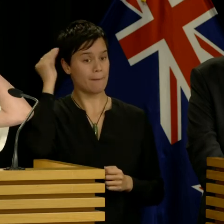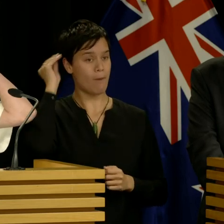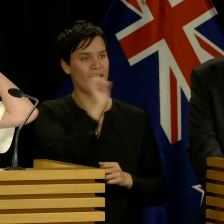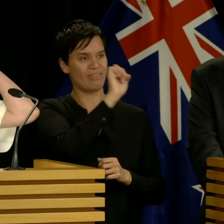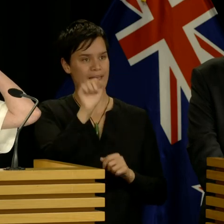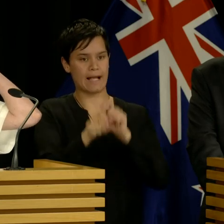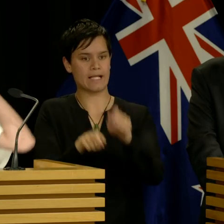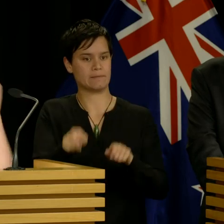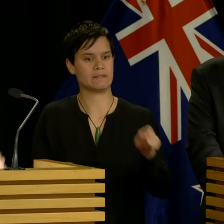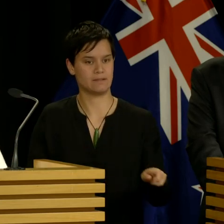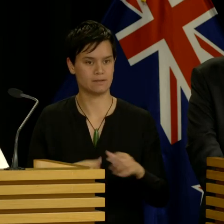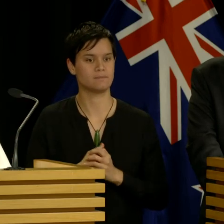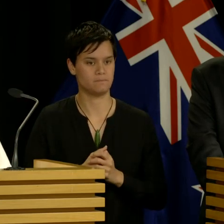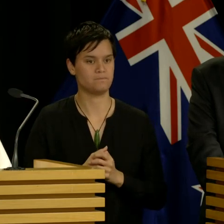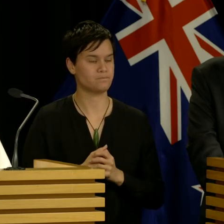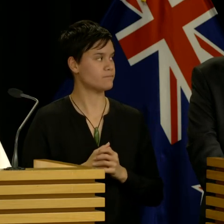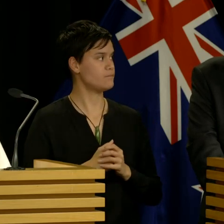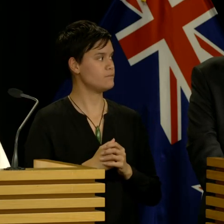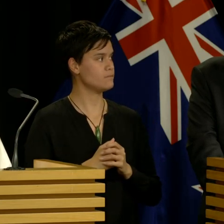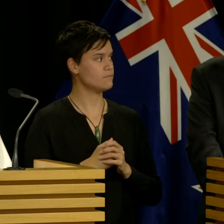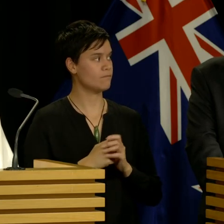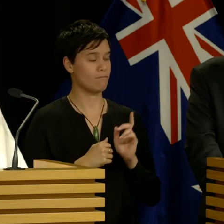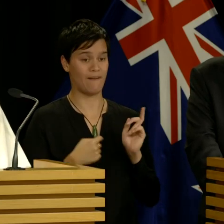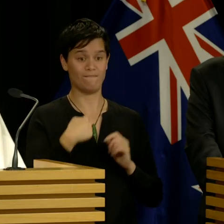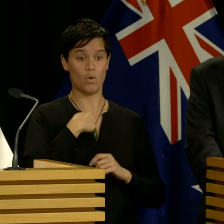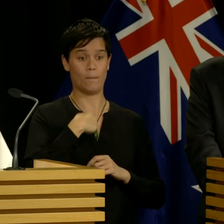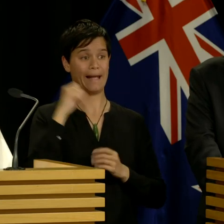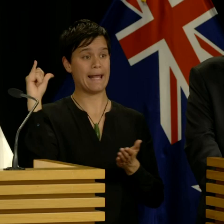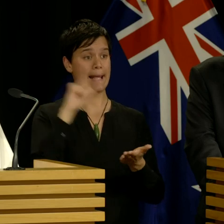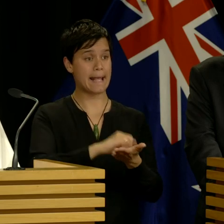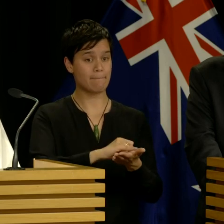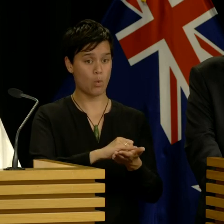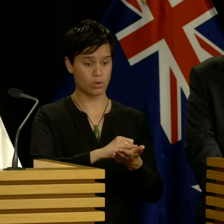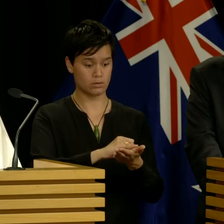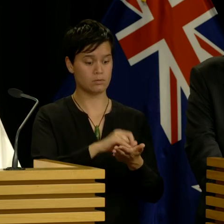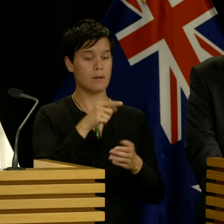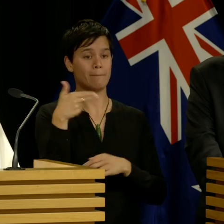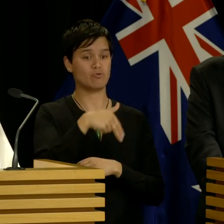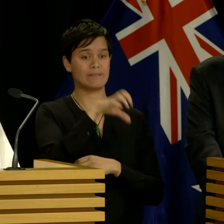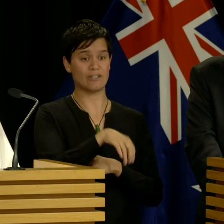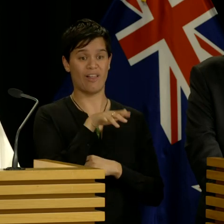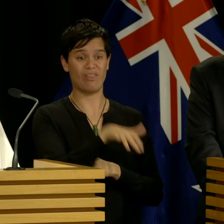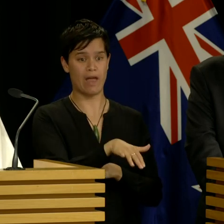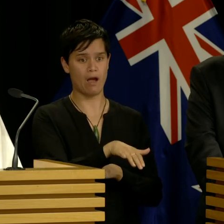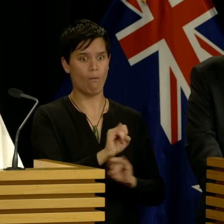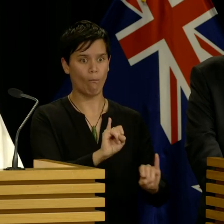fuel prices is the station near the airport, and I have noticed that actually prices have dropped in recent times there.